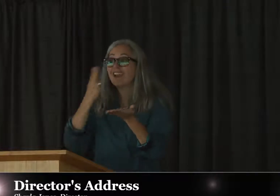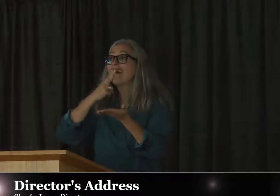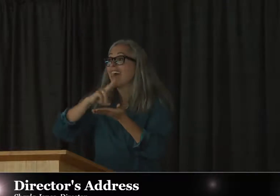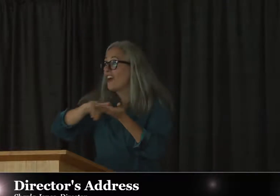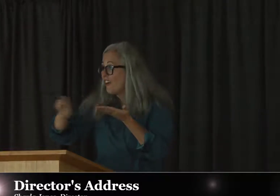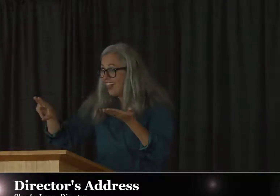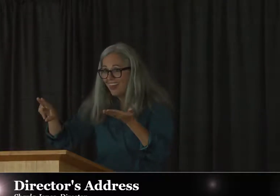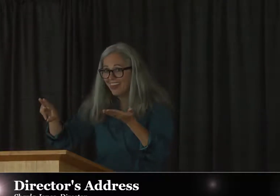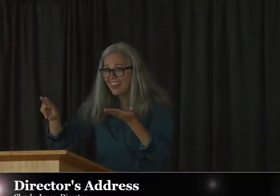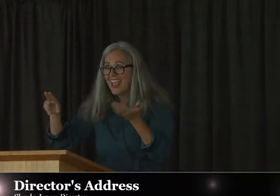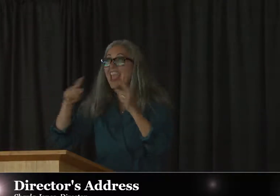nursing, health,